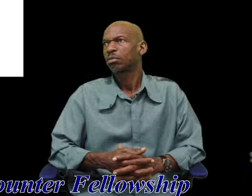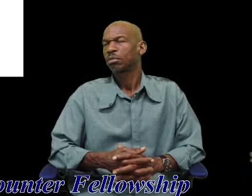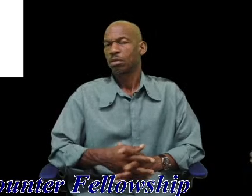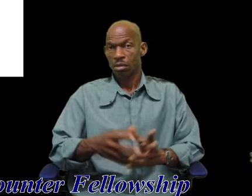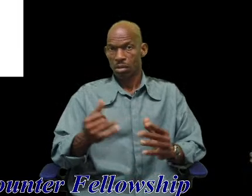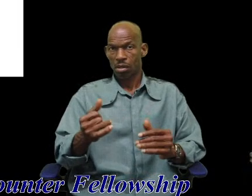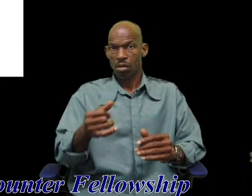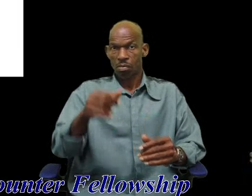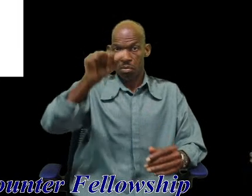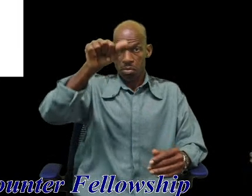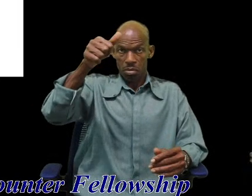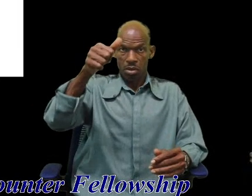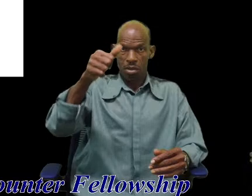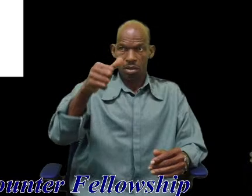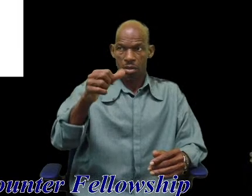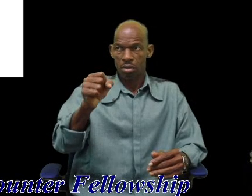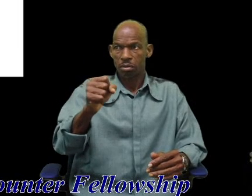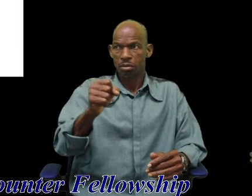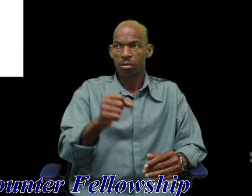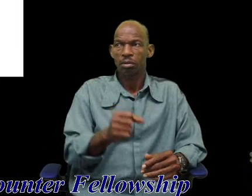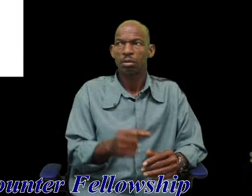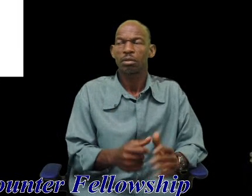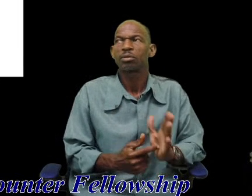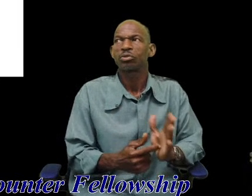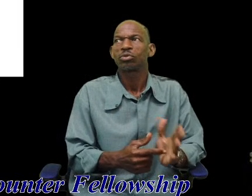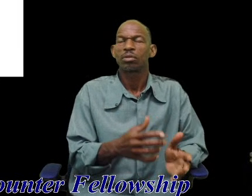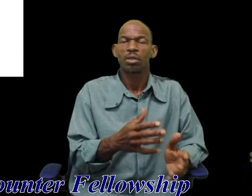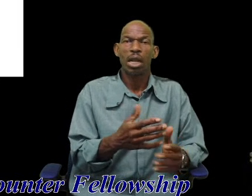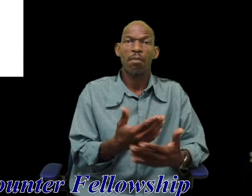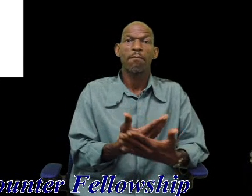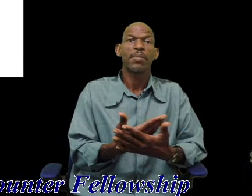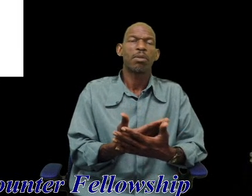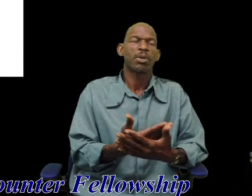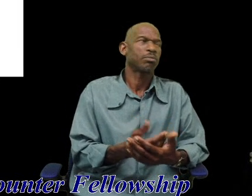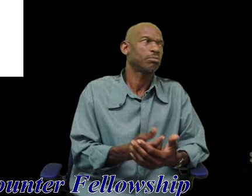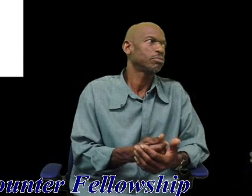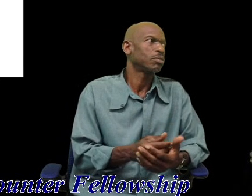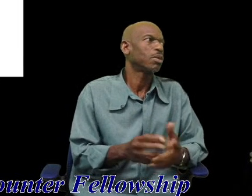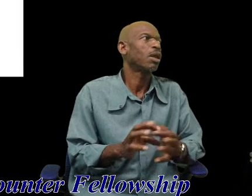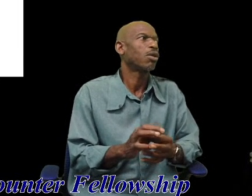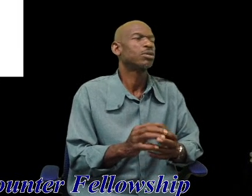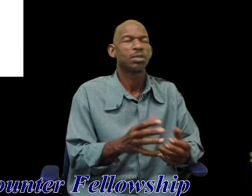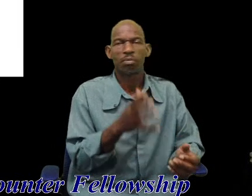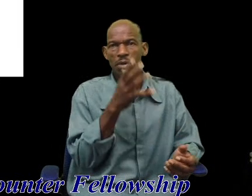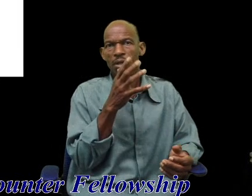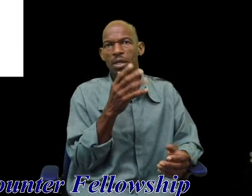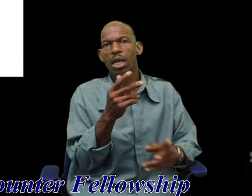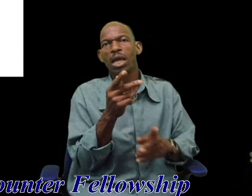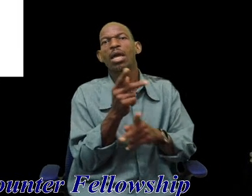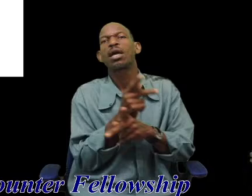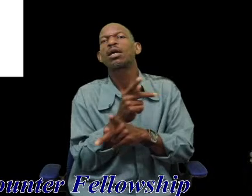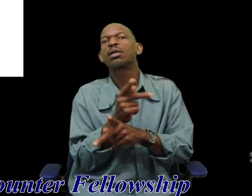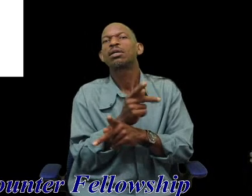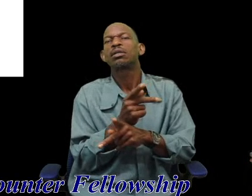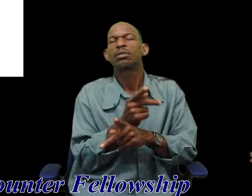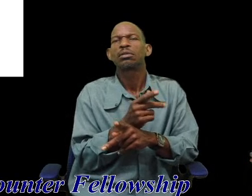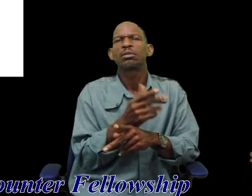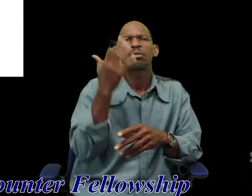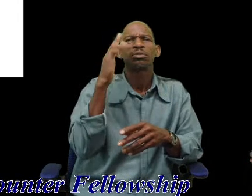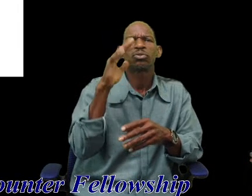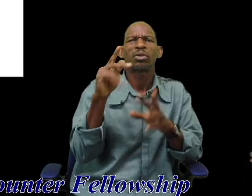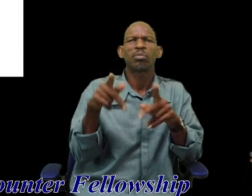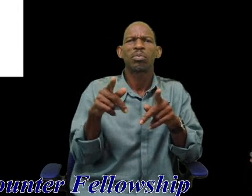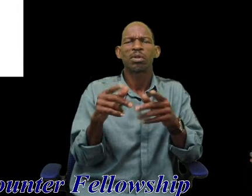baby belongs to mother. So we have, right, so we have Canton, who is, I don't know who is Fire Tablet. I have